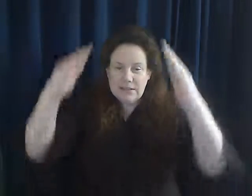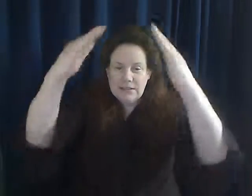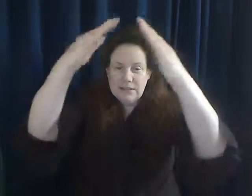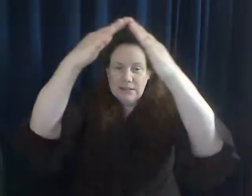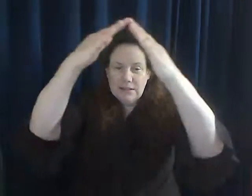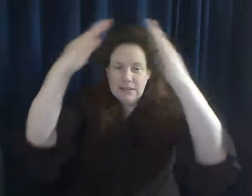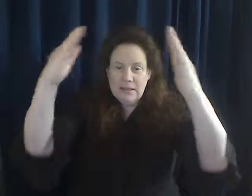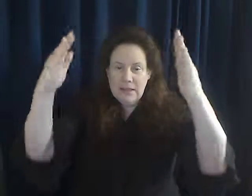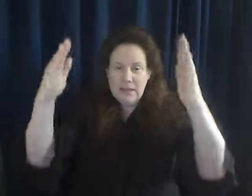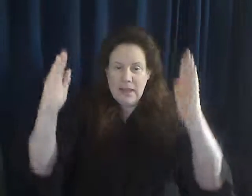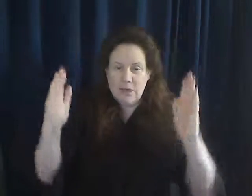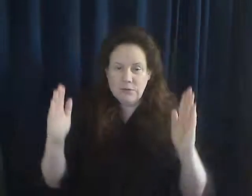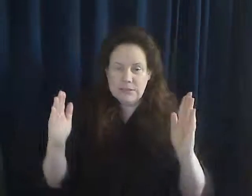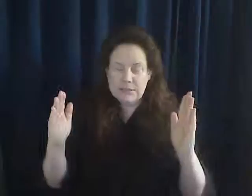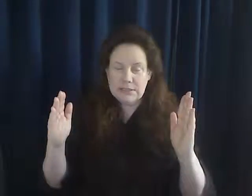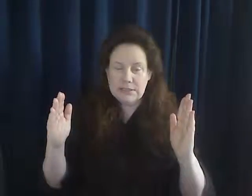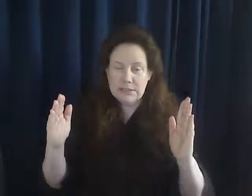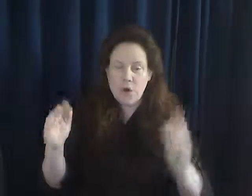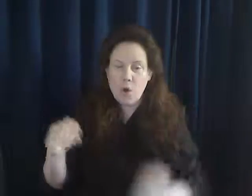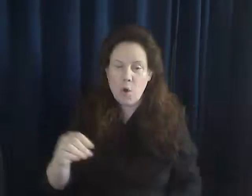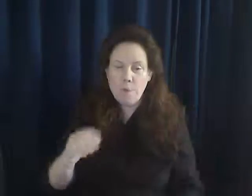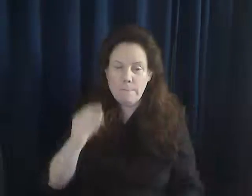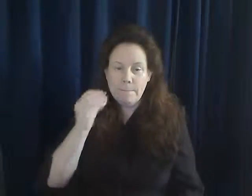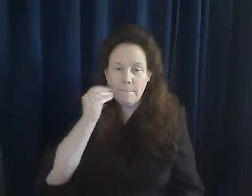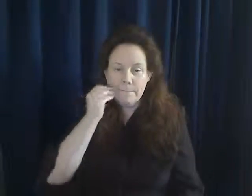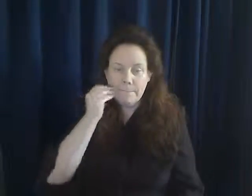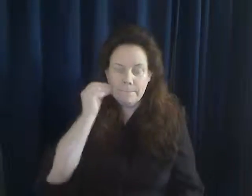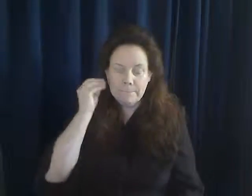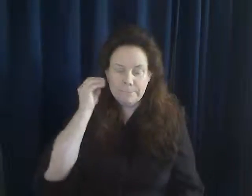sides. House, home.